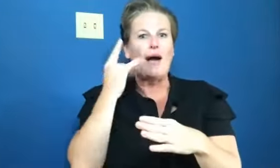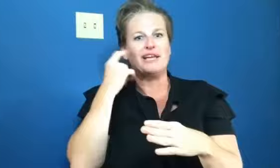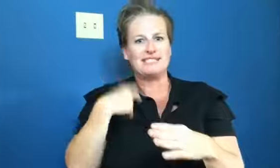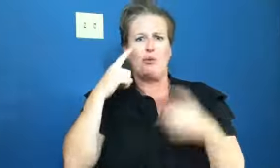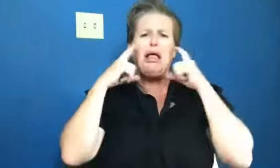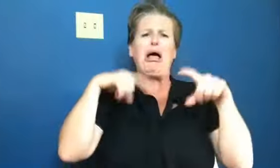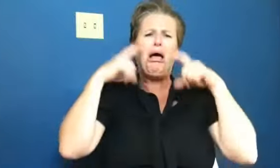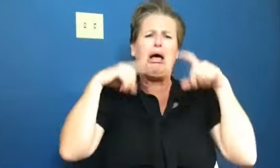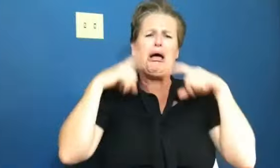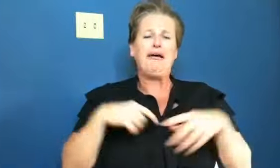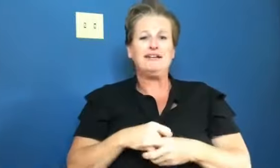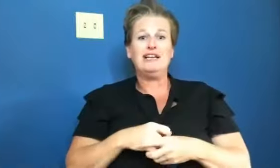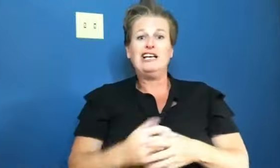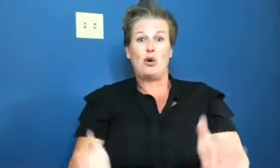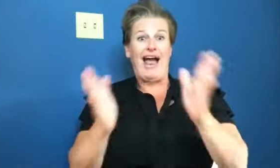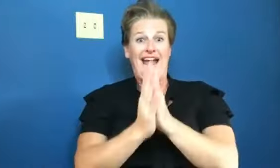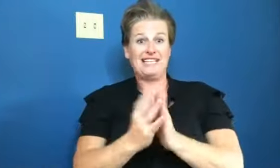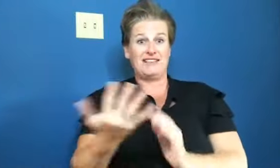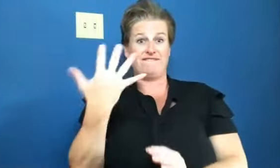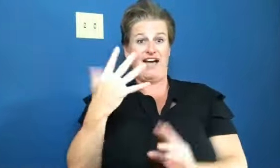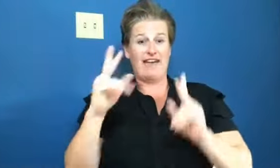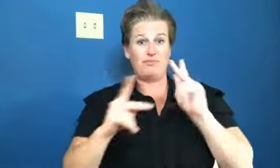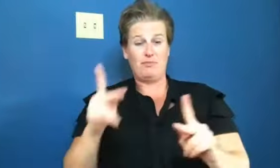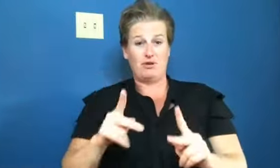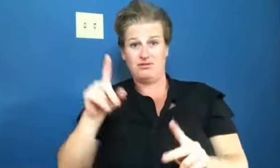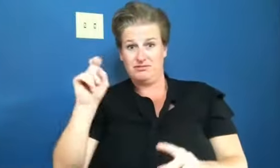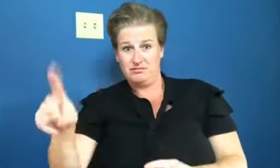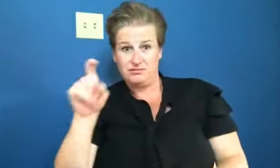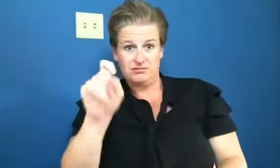you sponsor me? And this was the reaction of all 5 people, not at once, but different